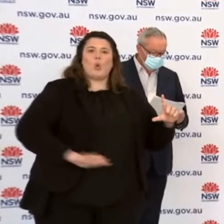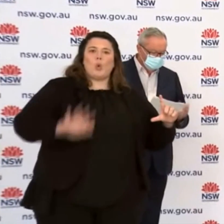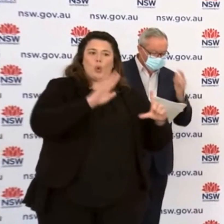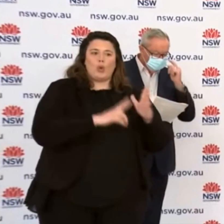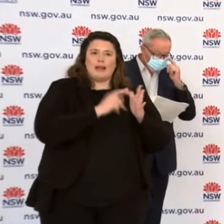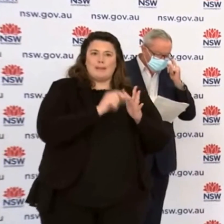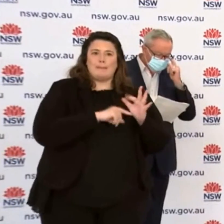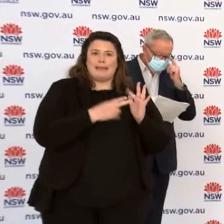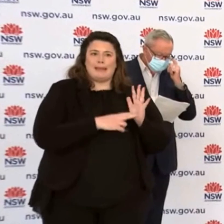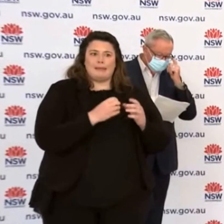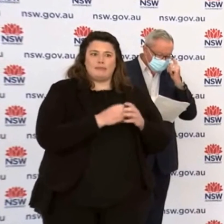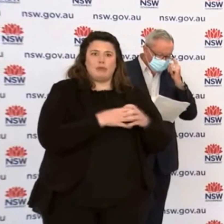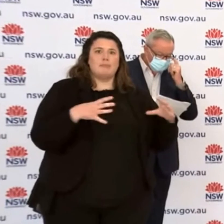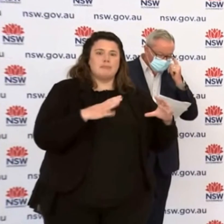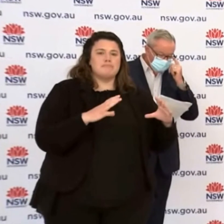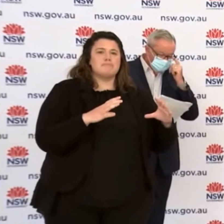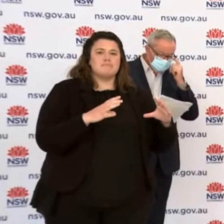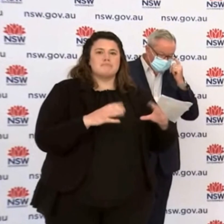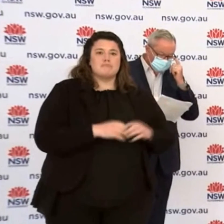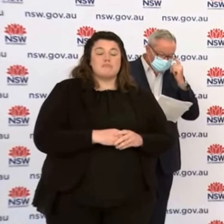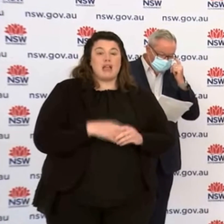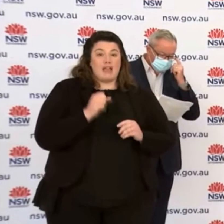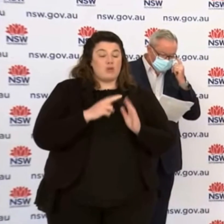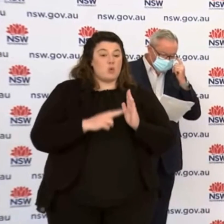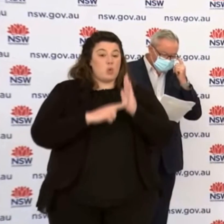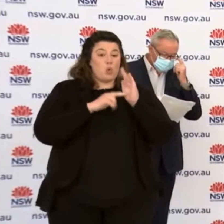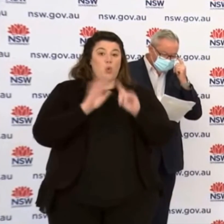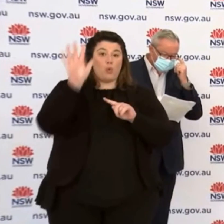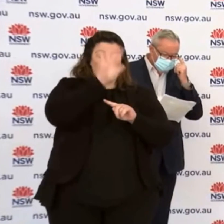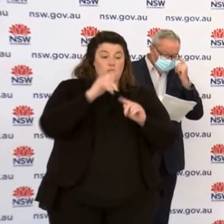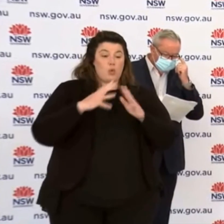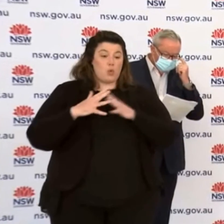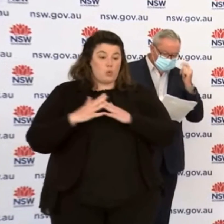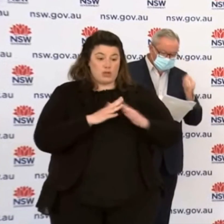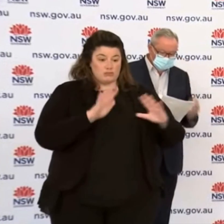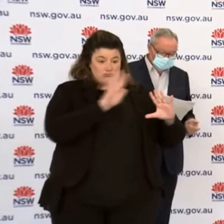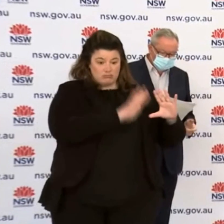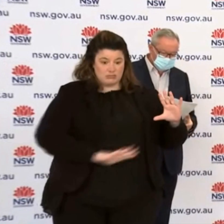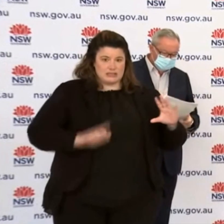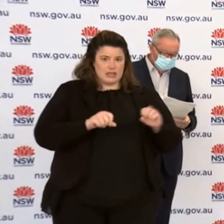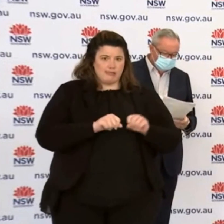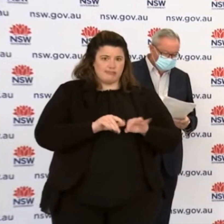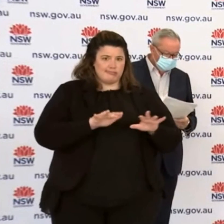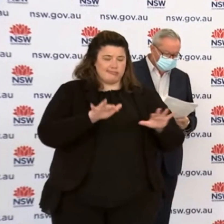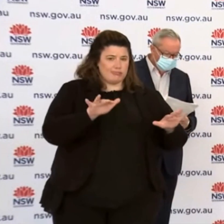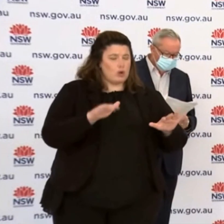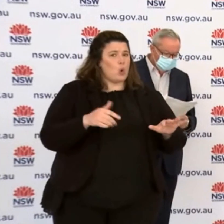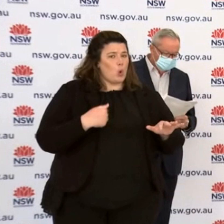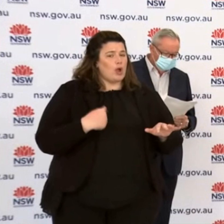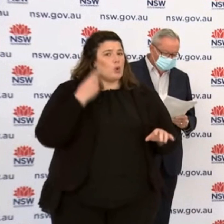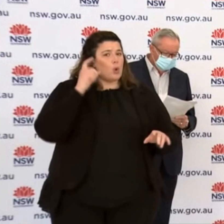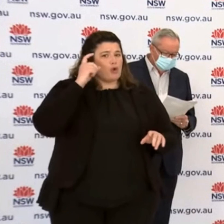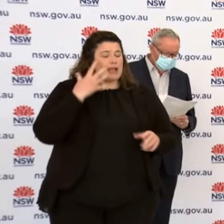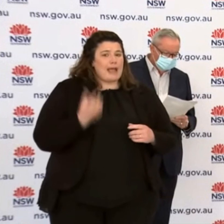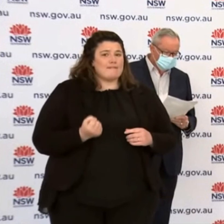have marched north and a little west over the last few weeks, and so we're very concerned, and the message to people